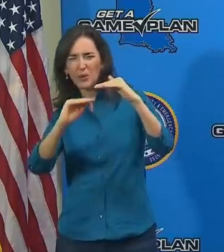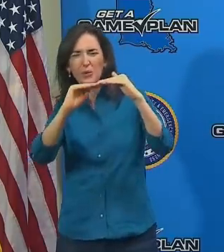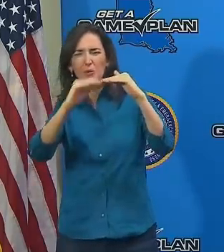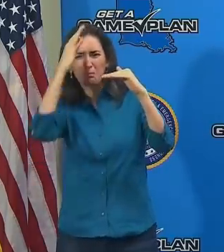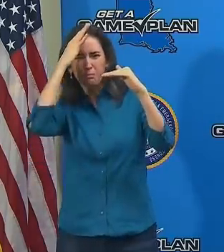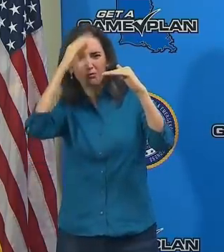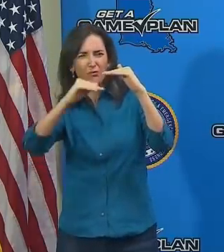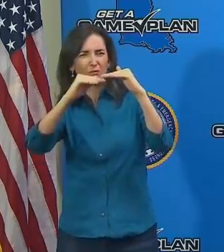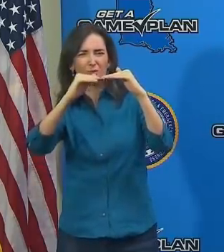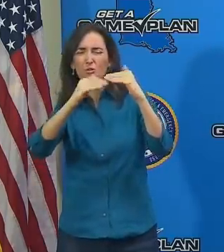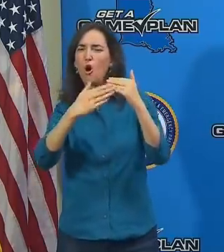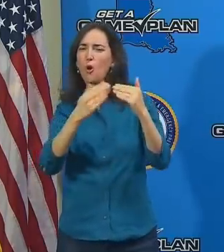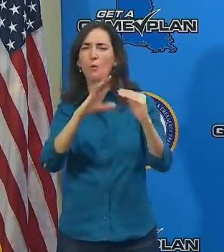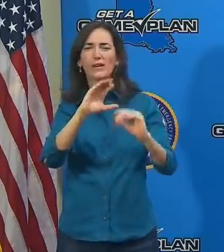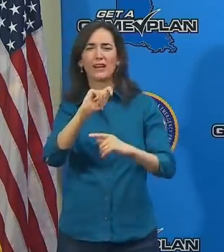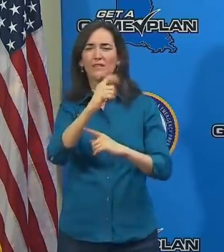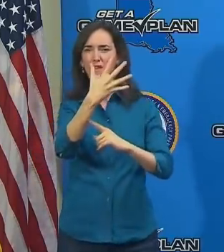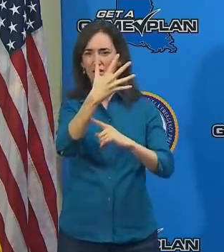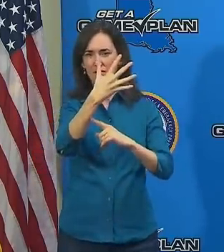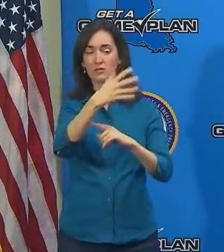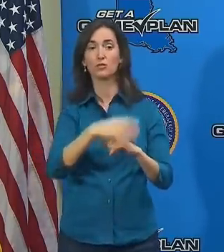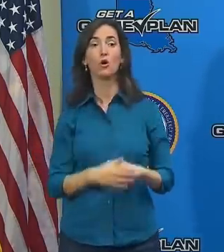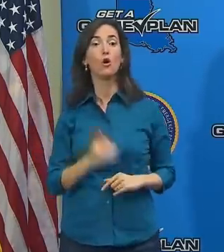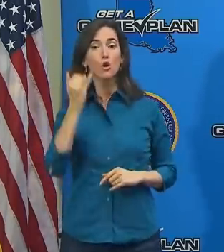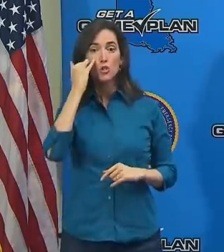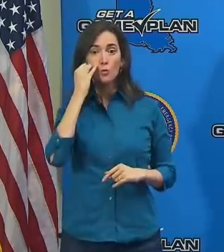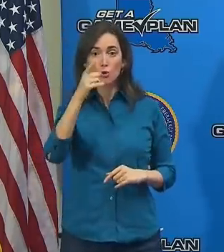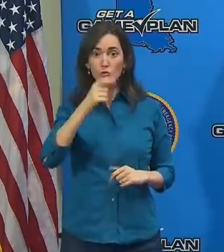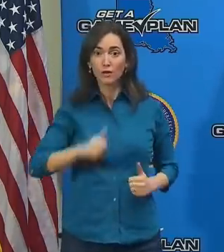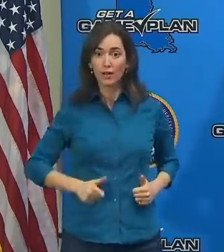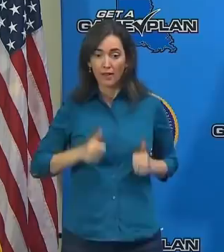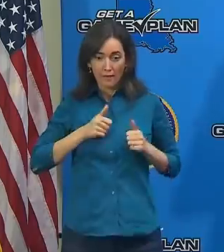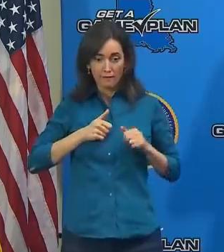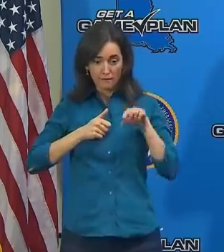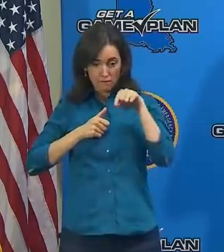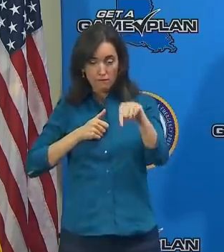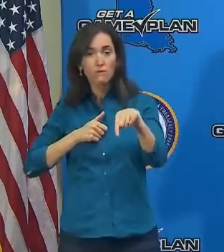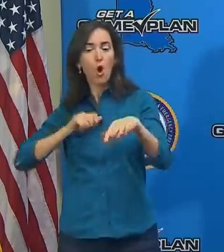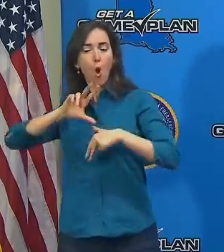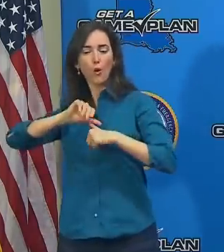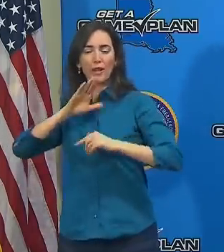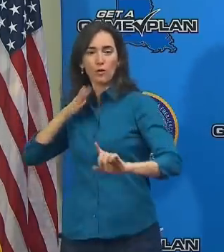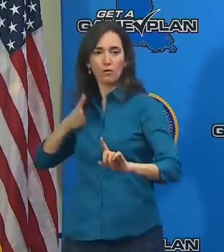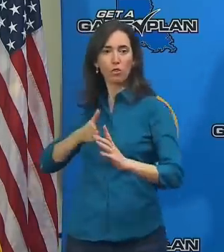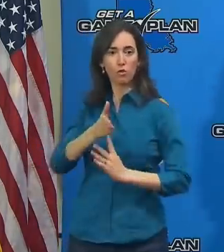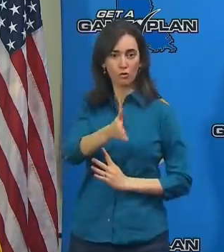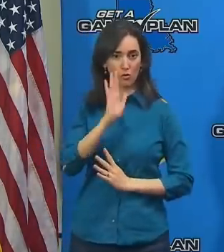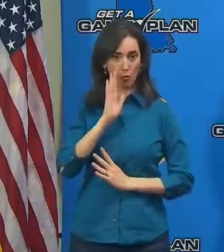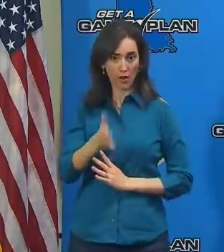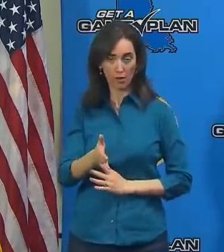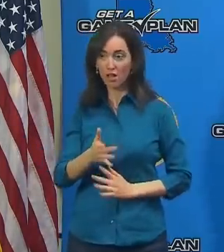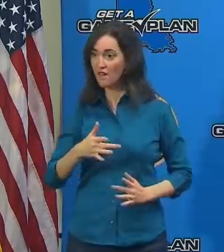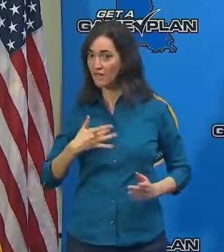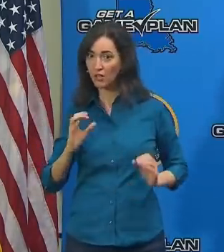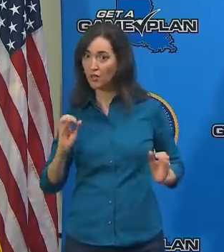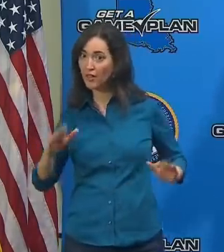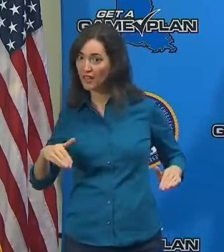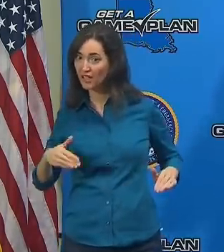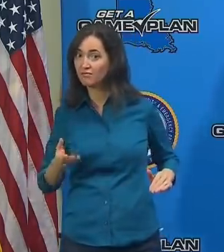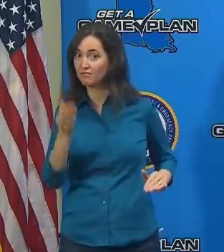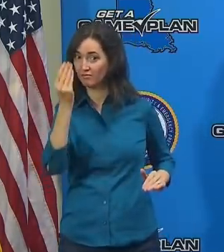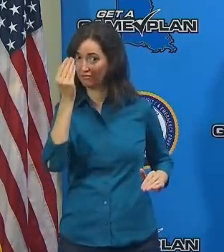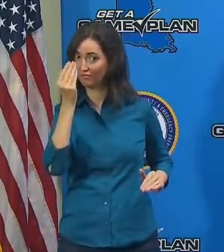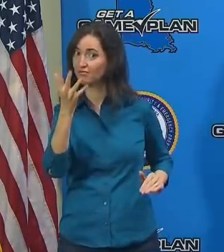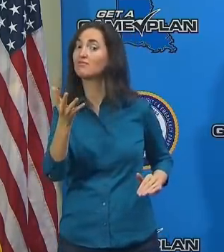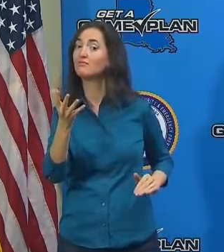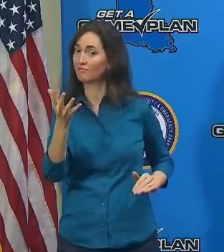By now, if you're in Ida's path and you've not already begun to feel severe weather, we can just about